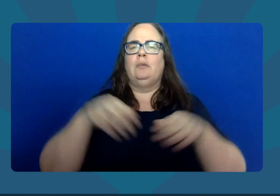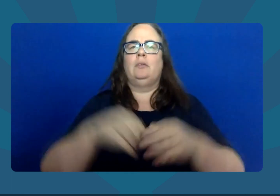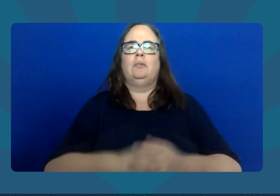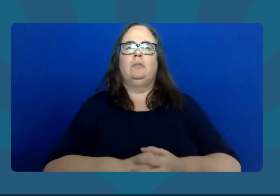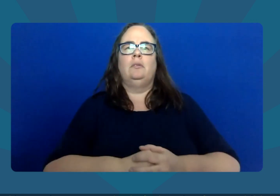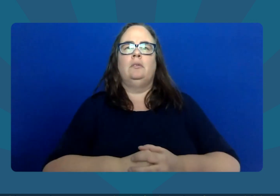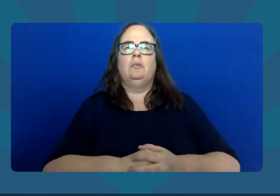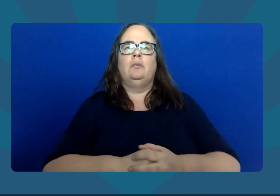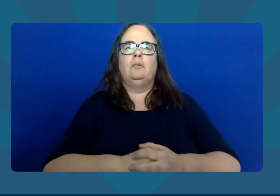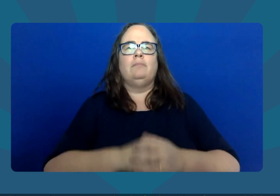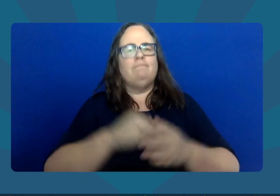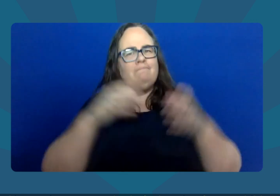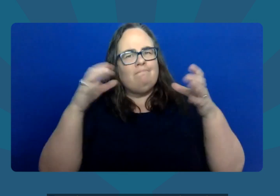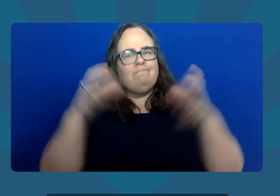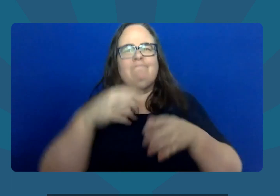education for our children.